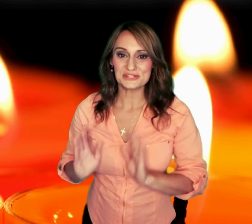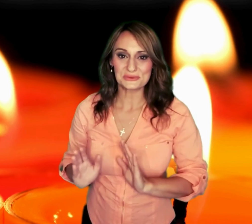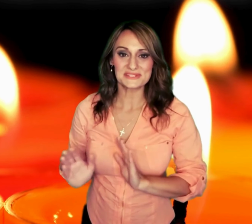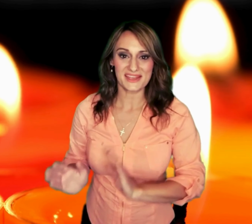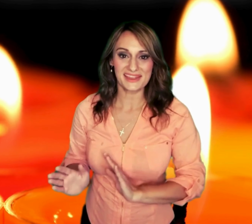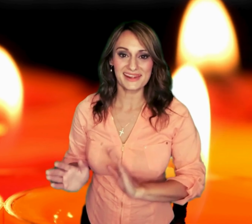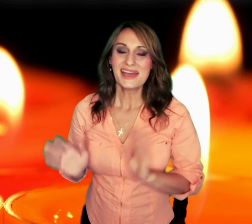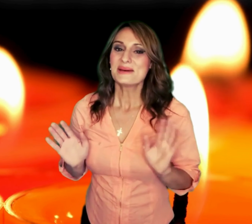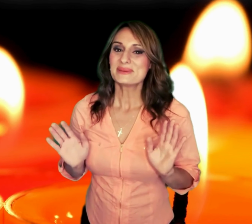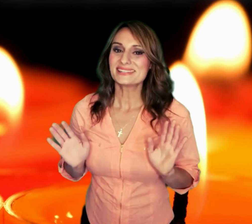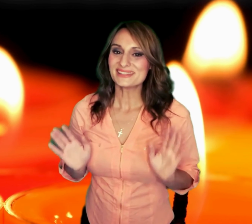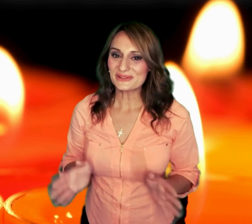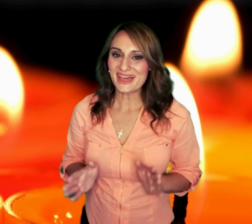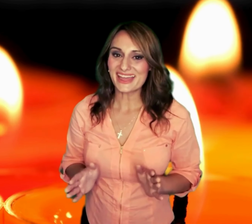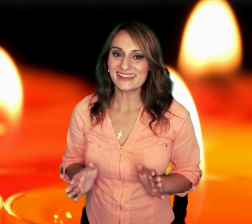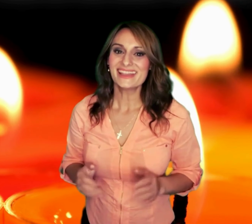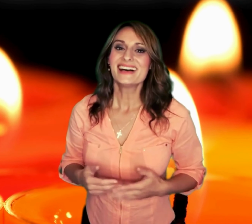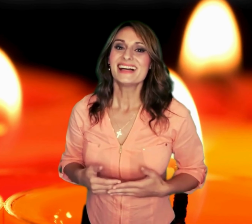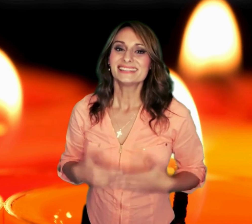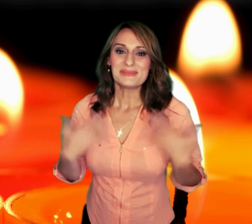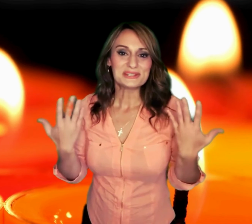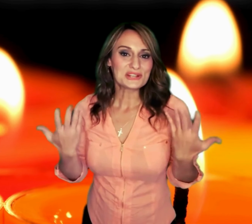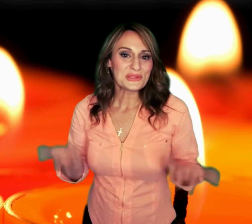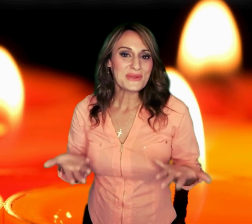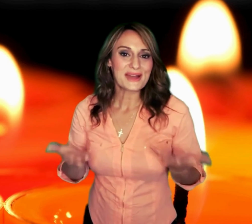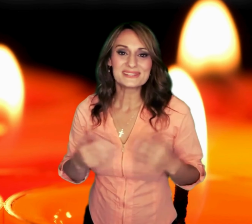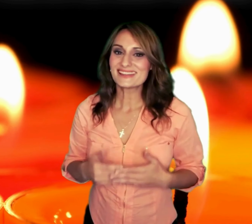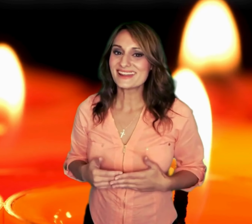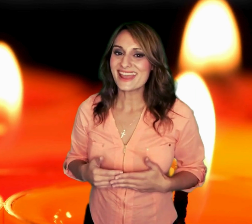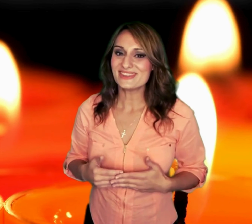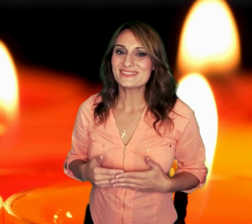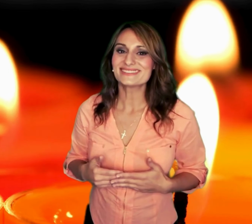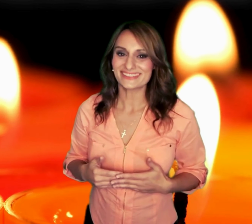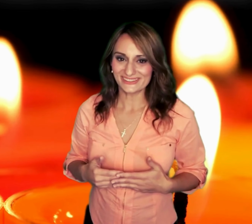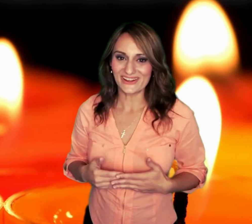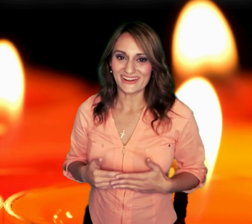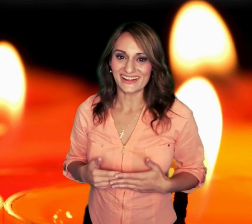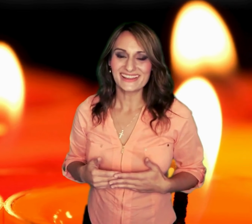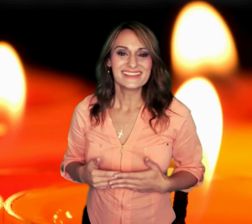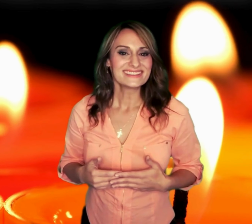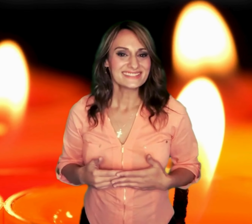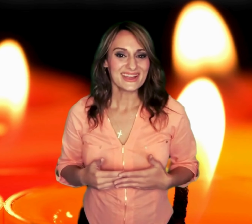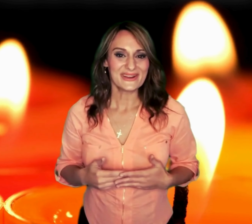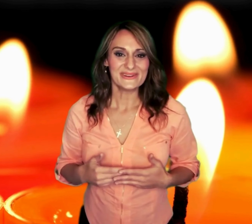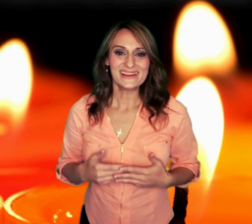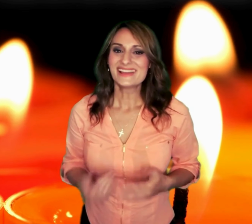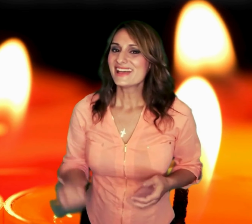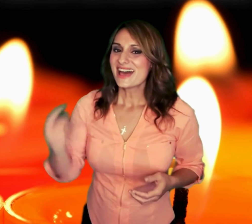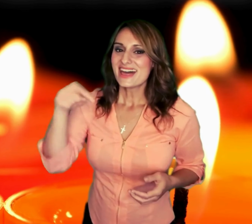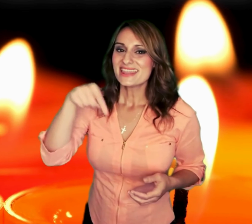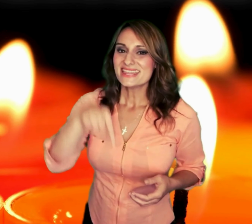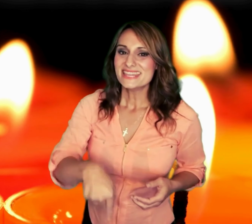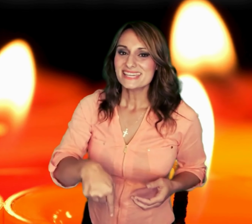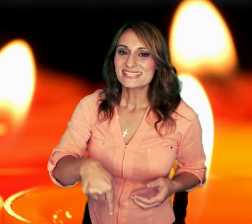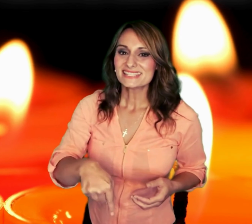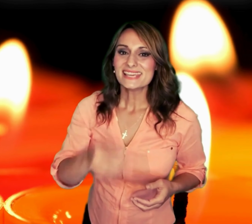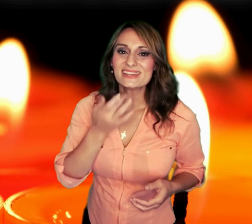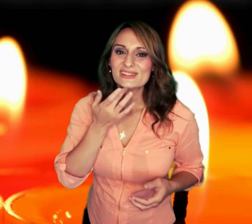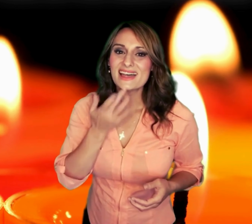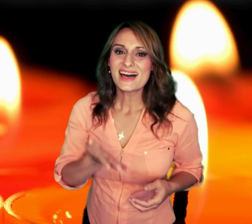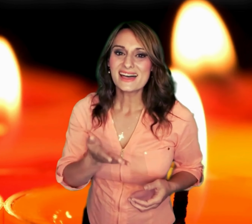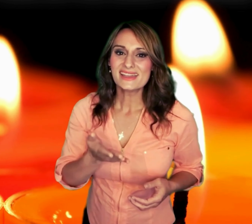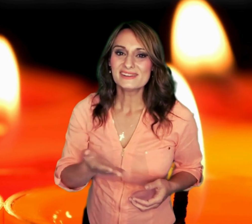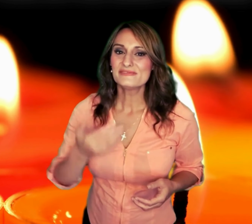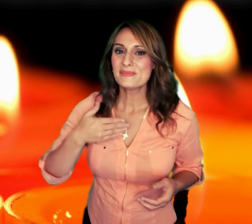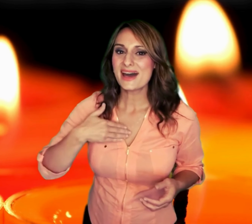each individual sign, but until then, let me show you how it's done and you can sing along. So, this